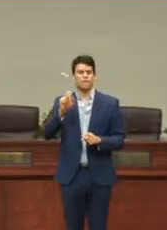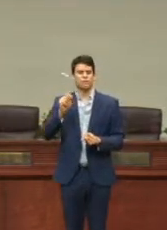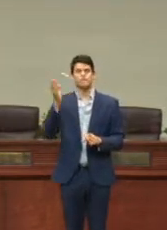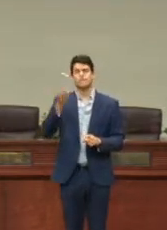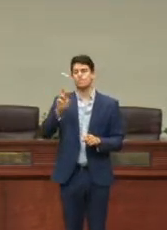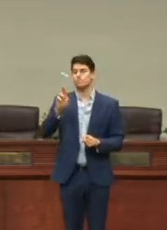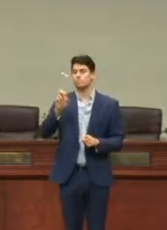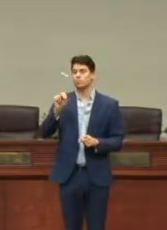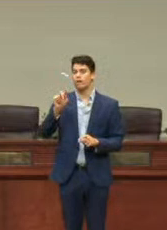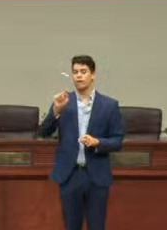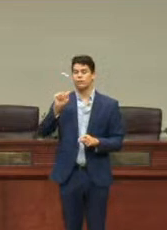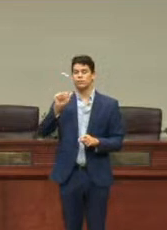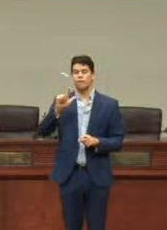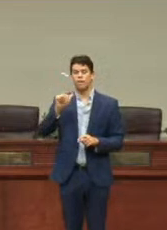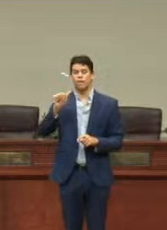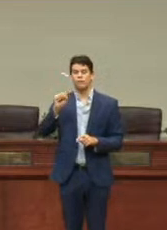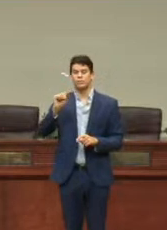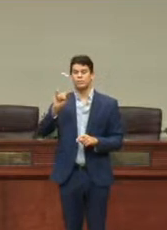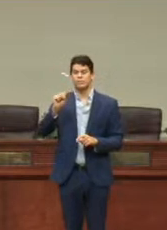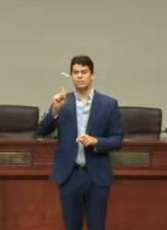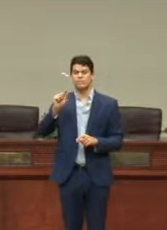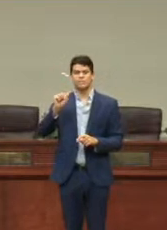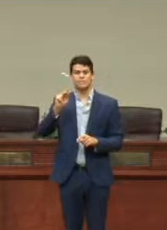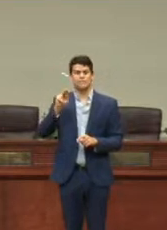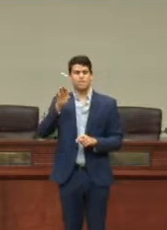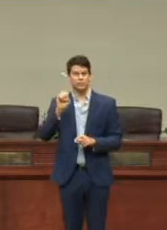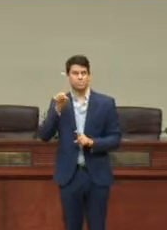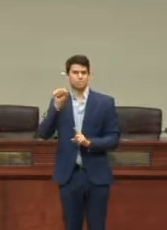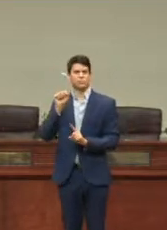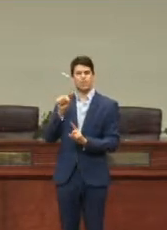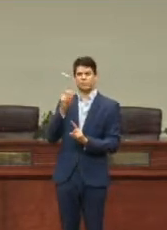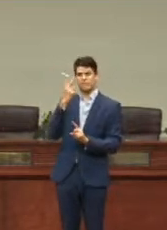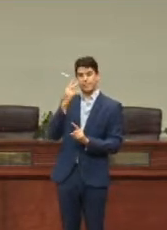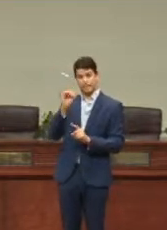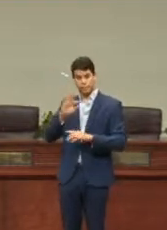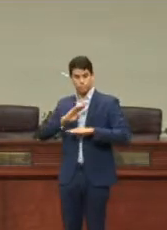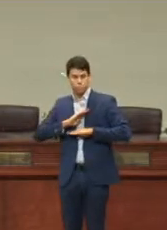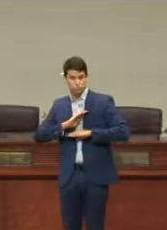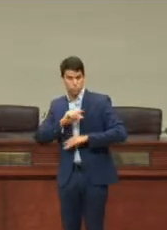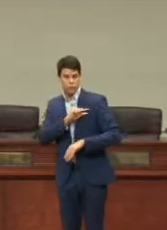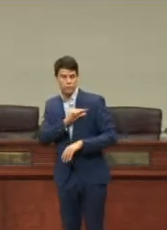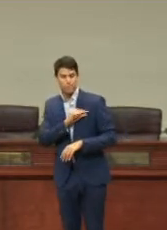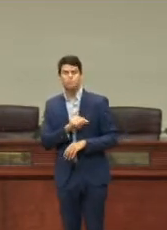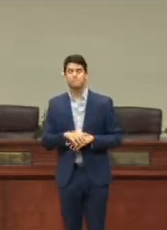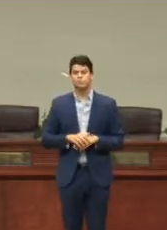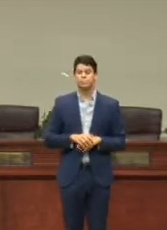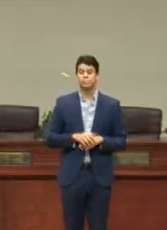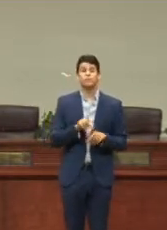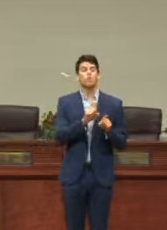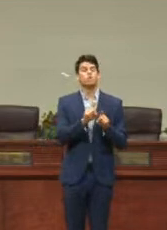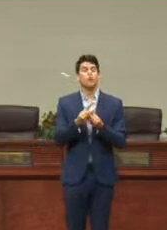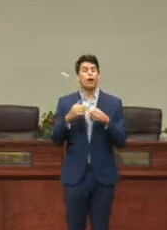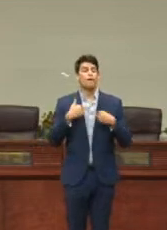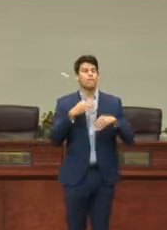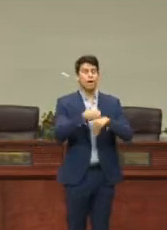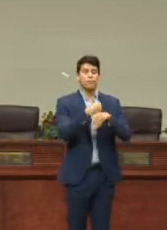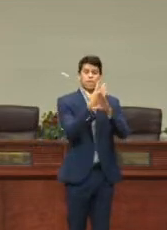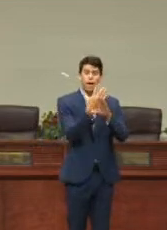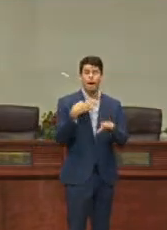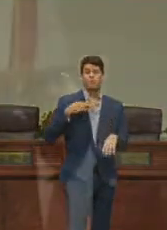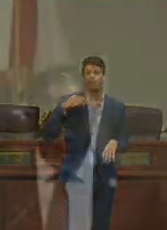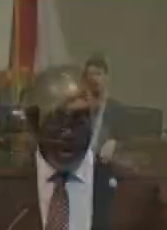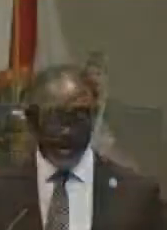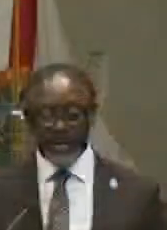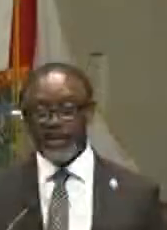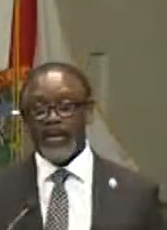ocfl.net/rental assistance. As a reminder, the program will host an upcoming virtual application training session for nonprofit